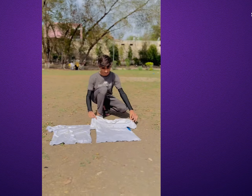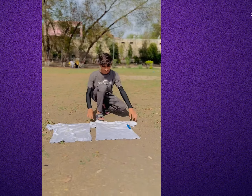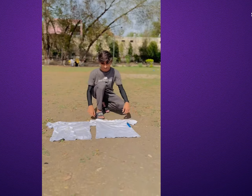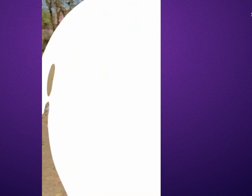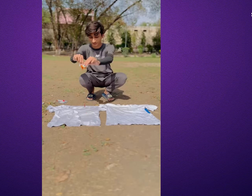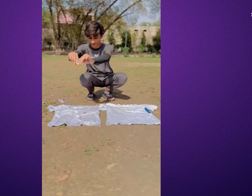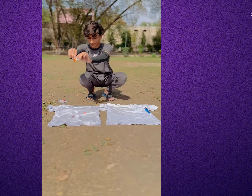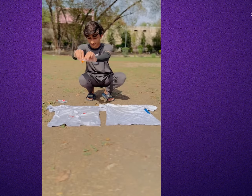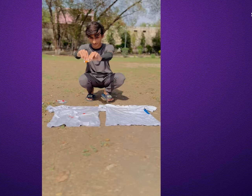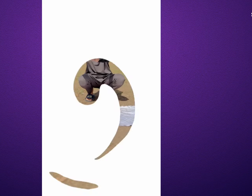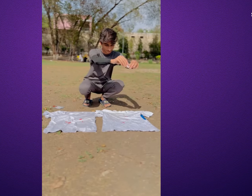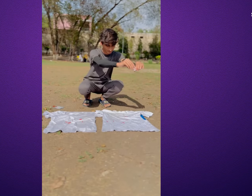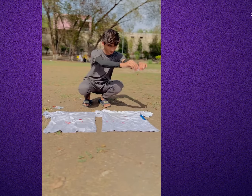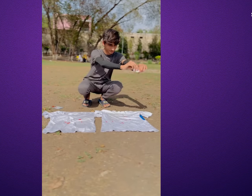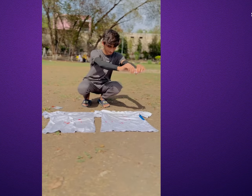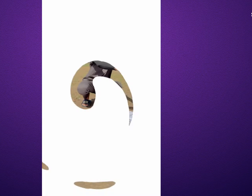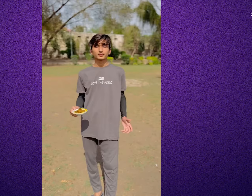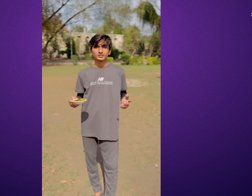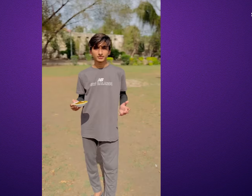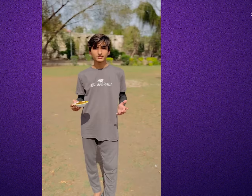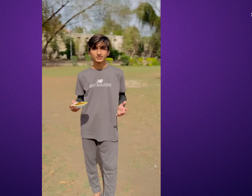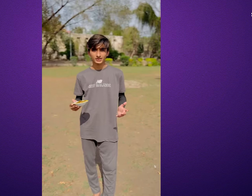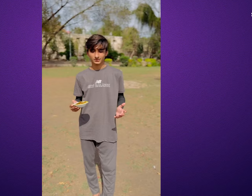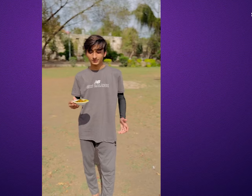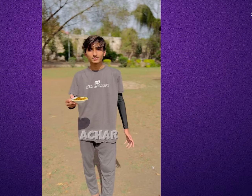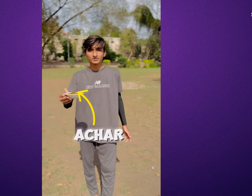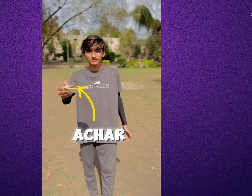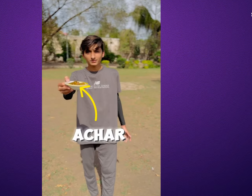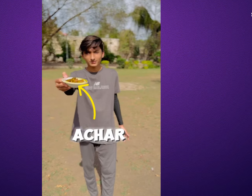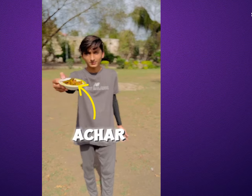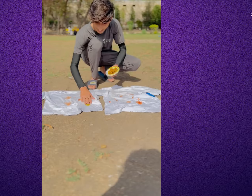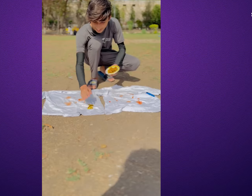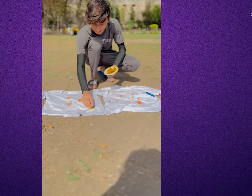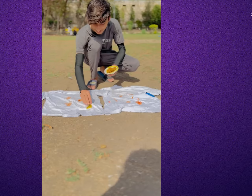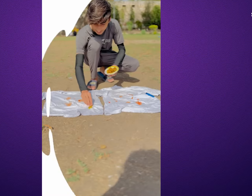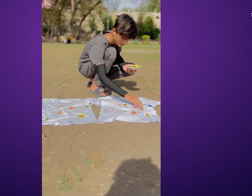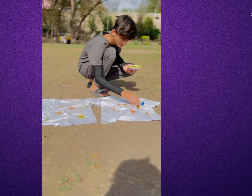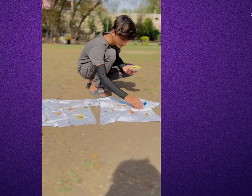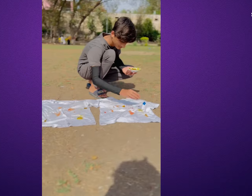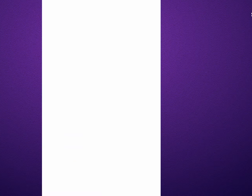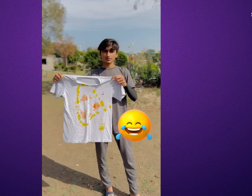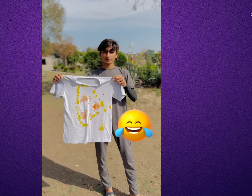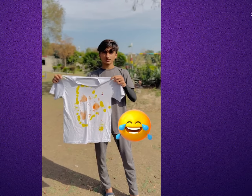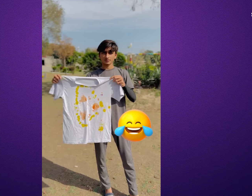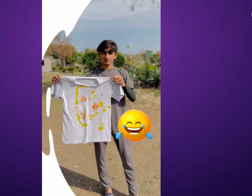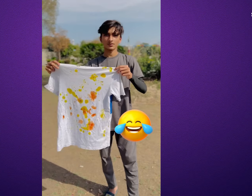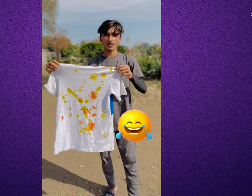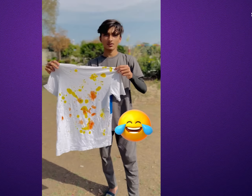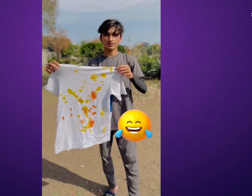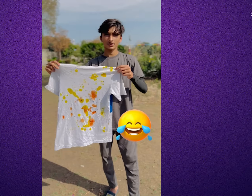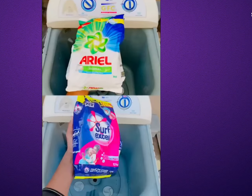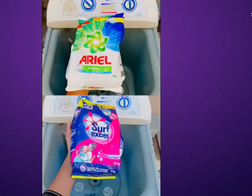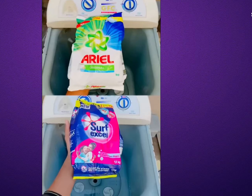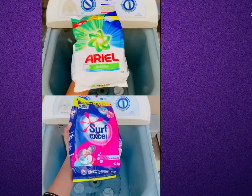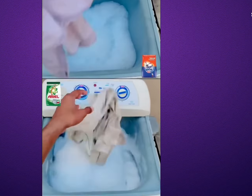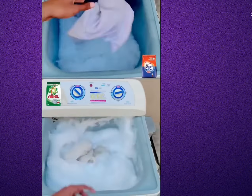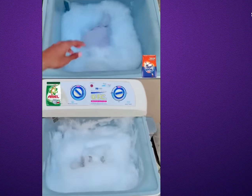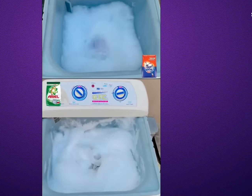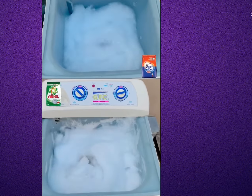for common tough stains like oil and turmeric. Some users find it to be a more cost-effective option than Ariel, while still